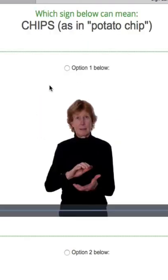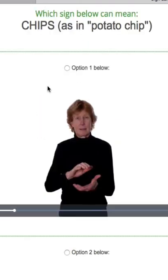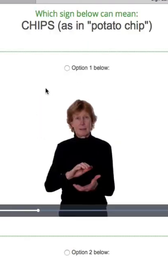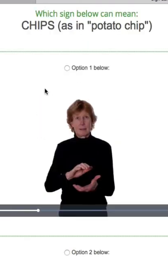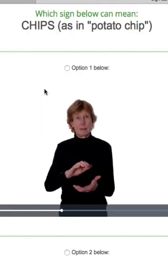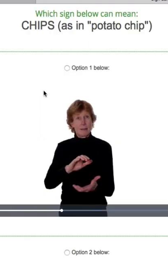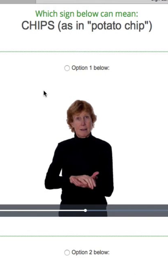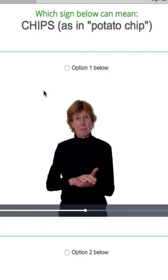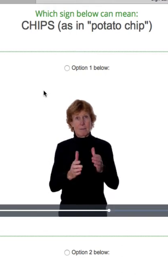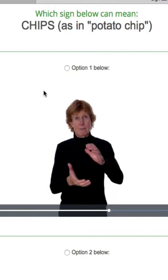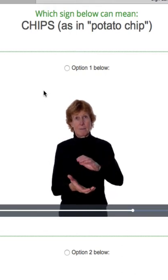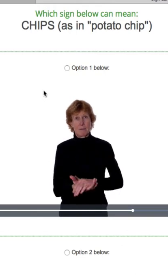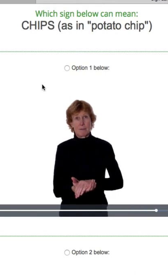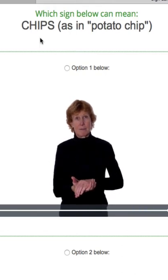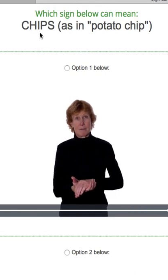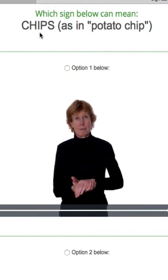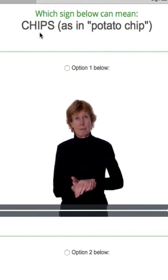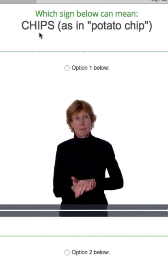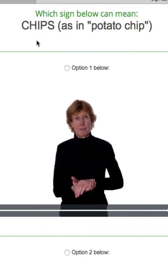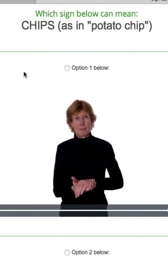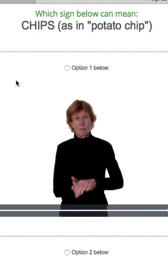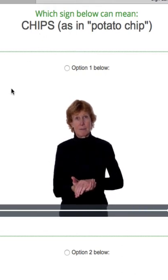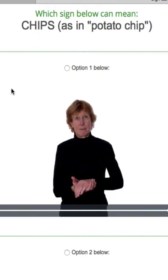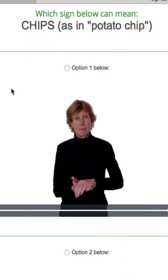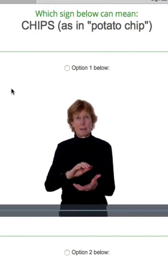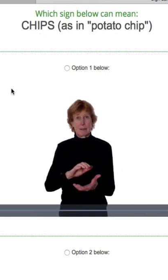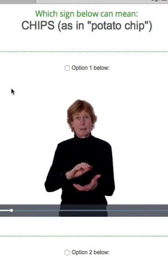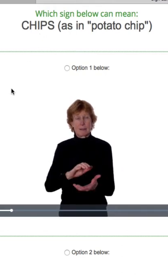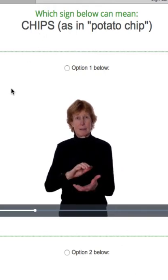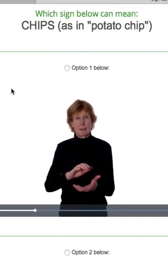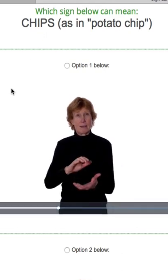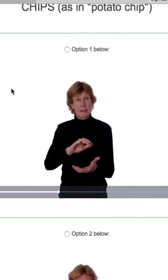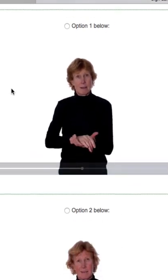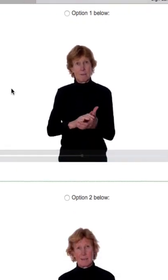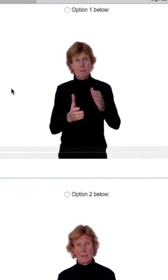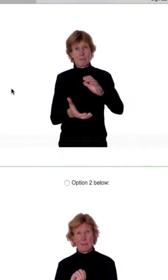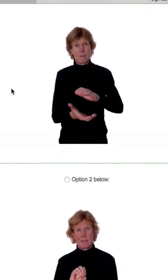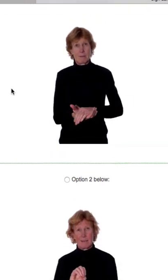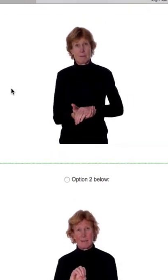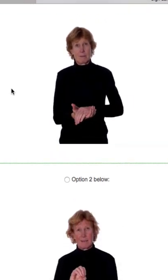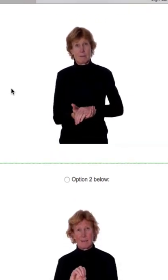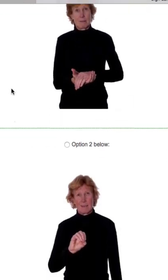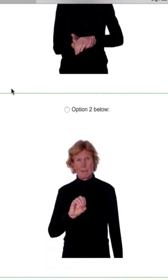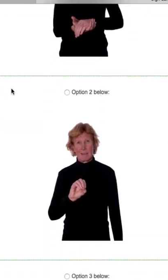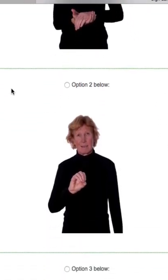Okay. Which one is chips? Well, it's not that one.